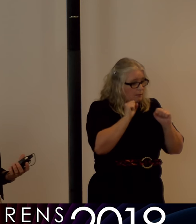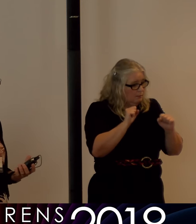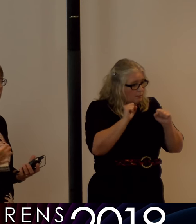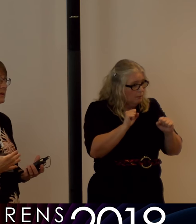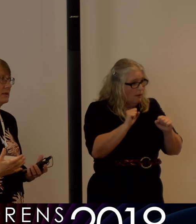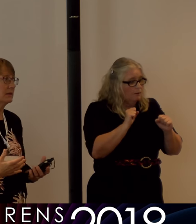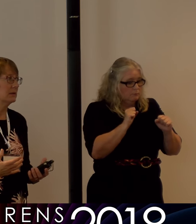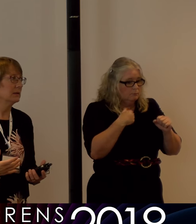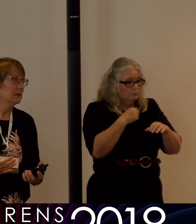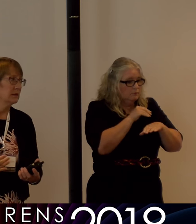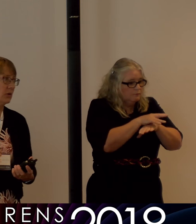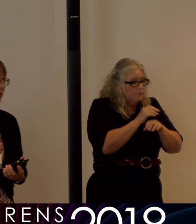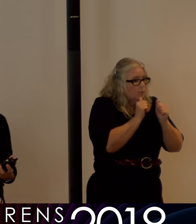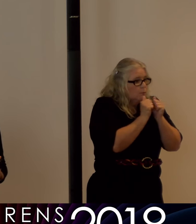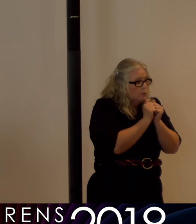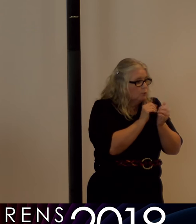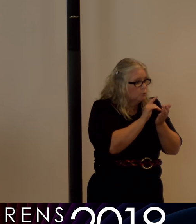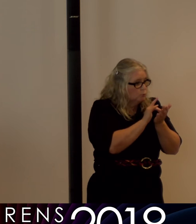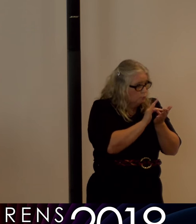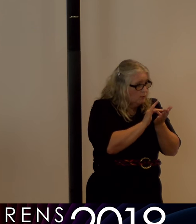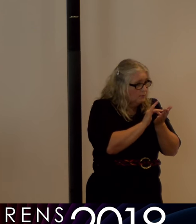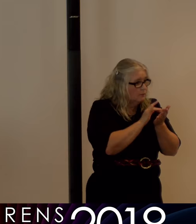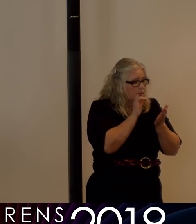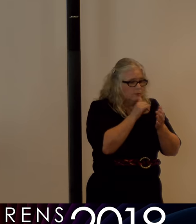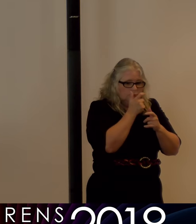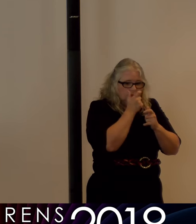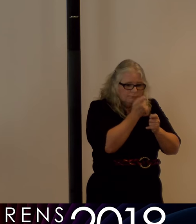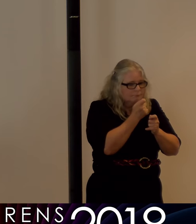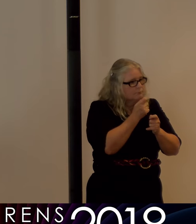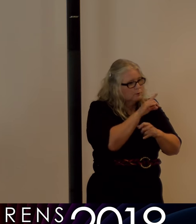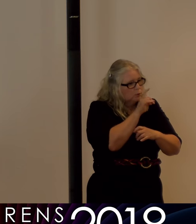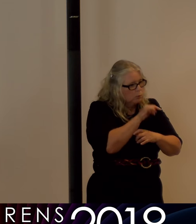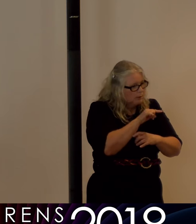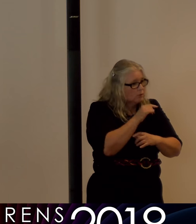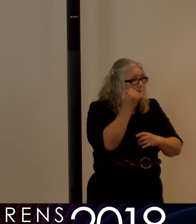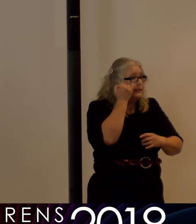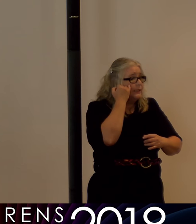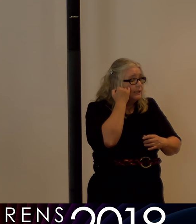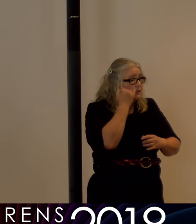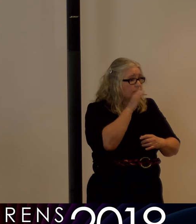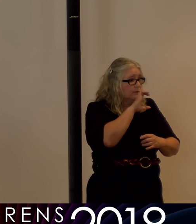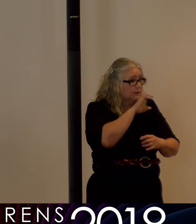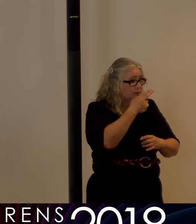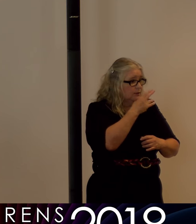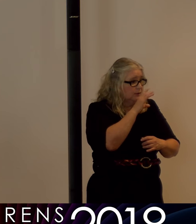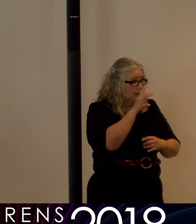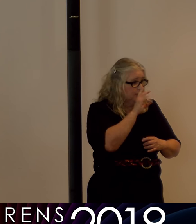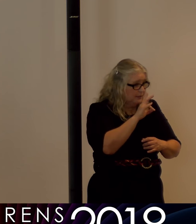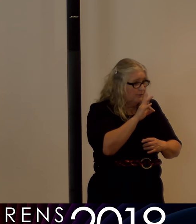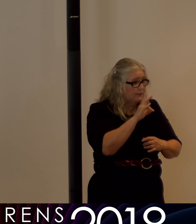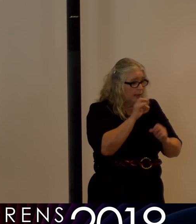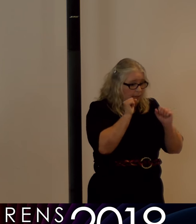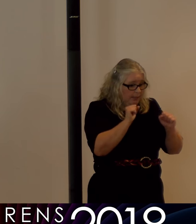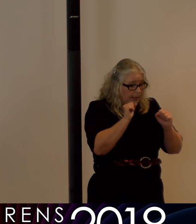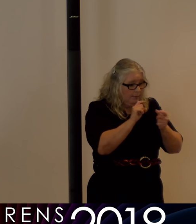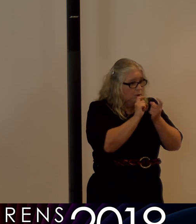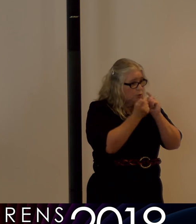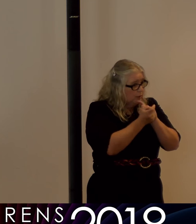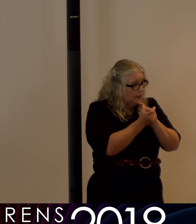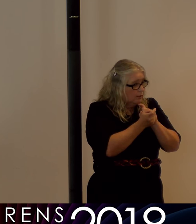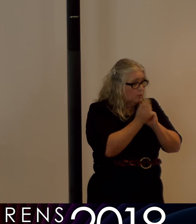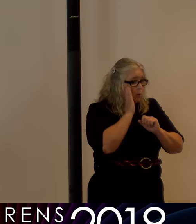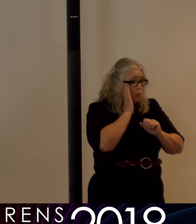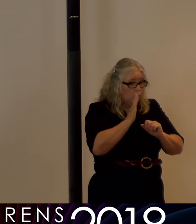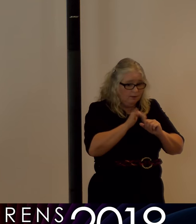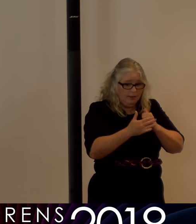that's a really interesting question. If CHD7 activity could be changed, would it be helpful for people with